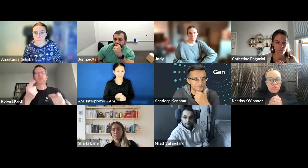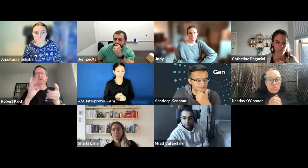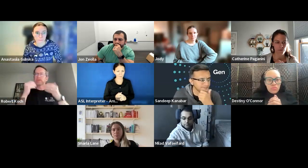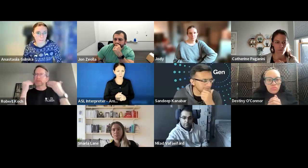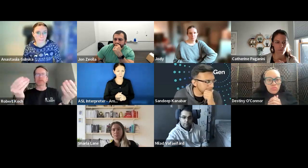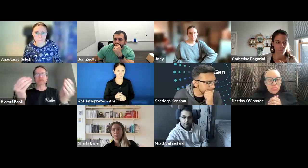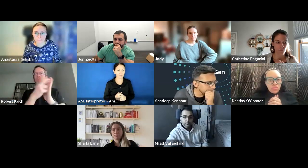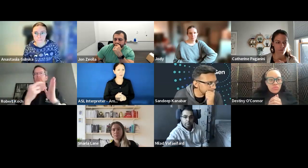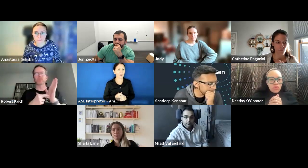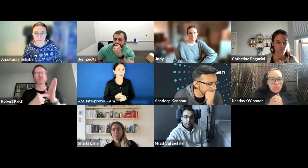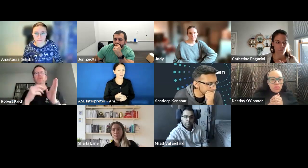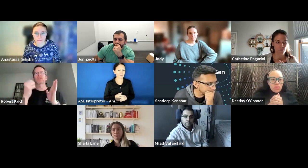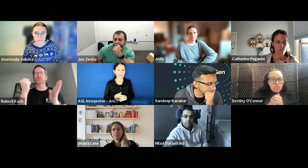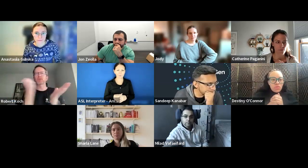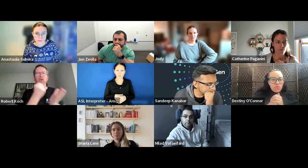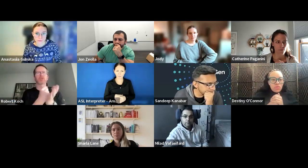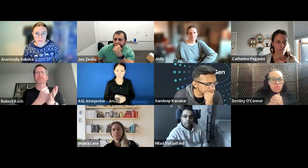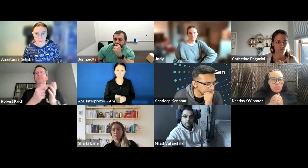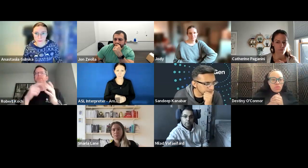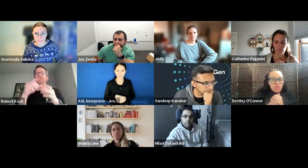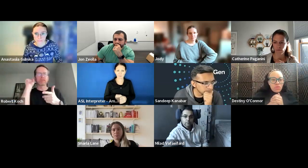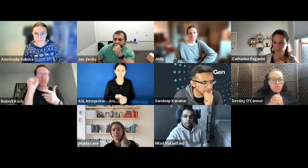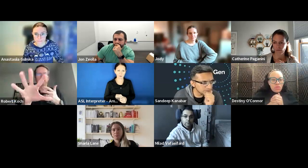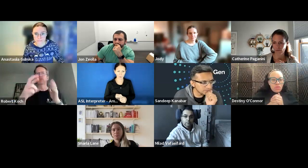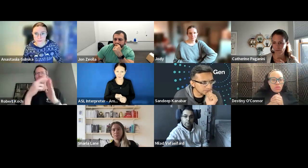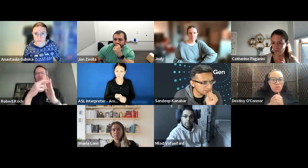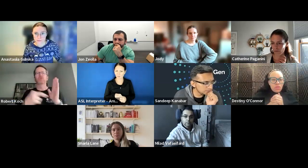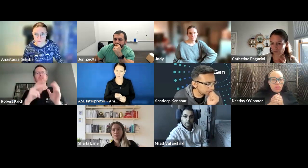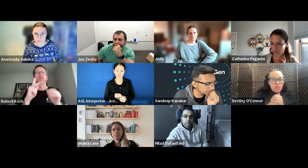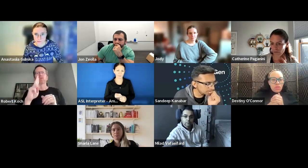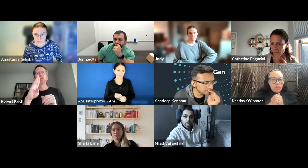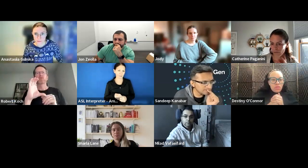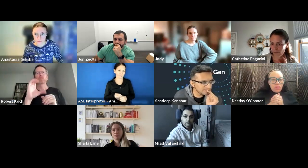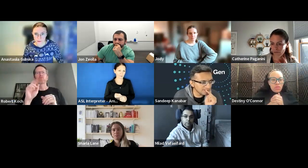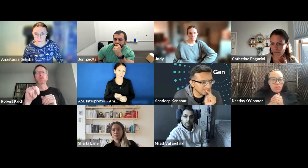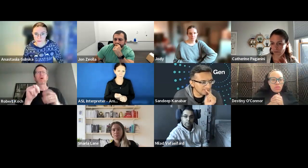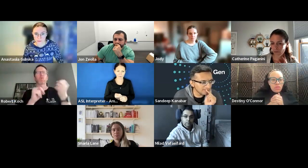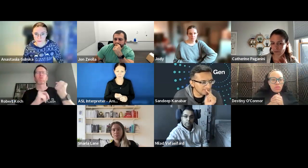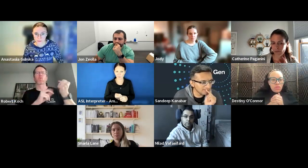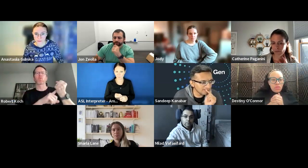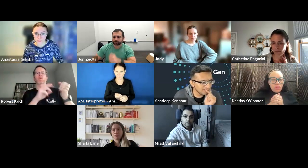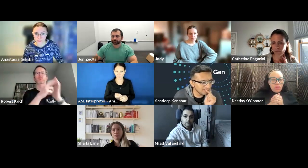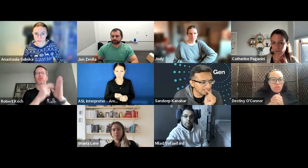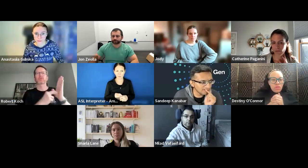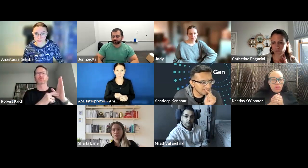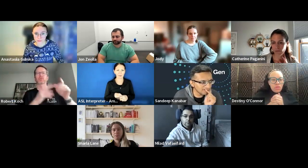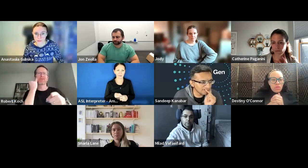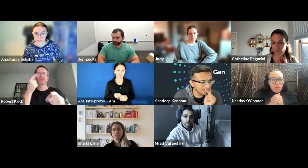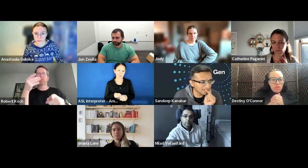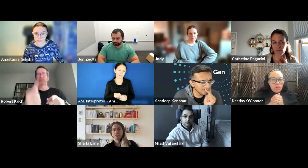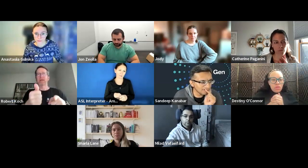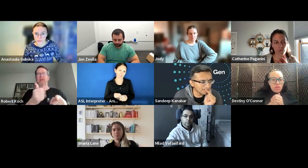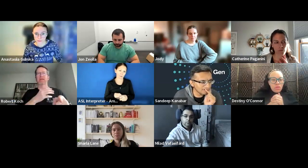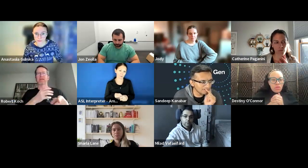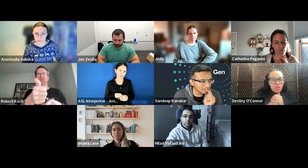Okay, so I think we're good. So I think Rob's saying here, go ahead, register for the scholarship, send in your registration for the CubaCon, but hang